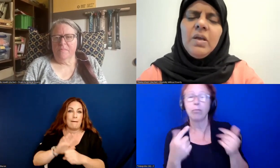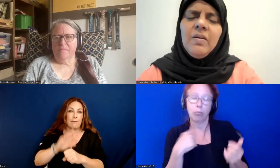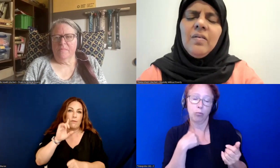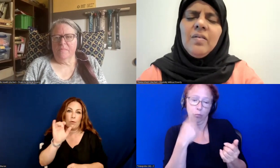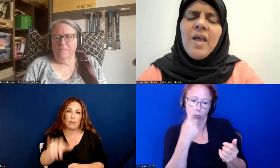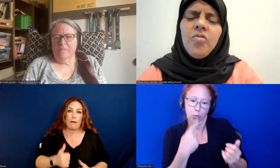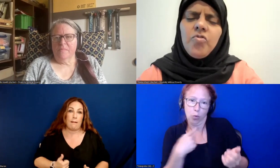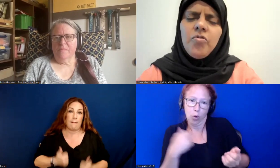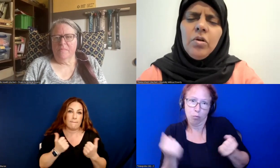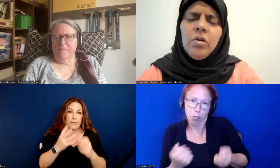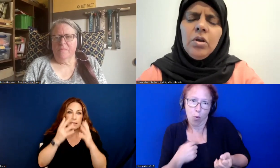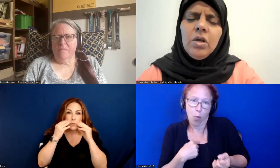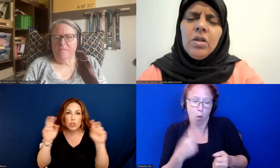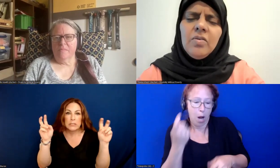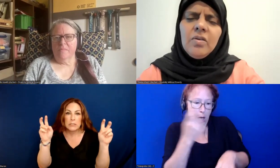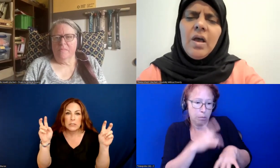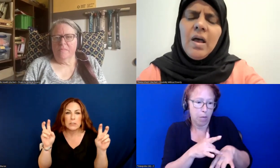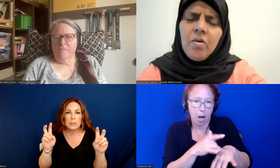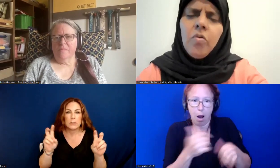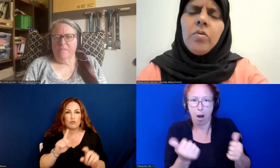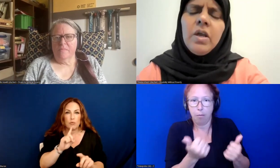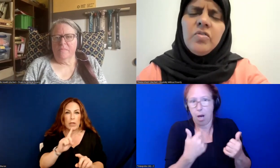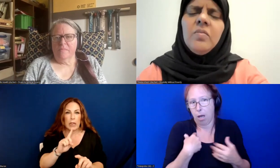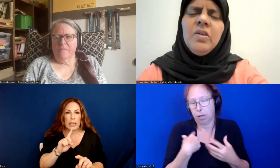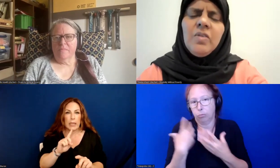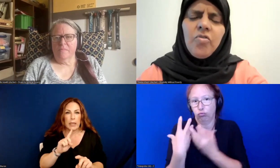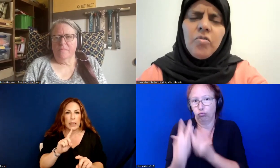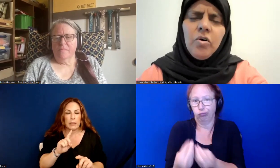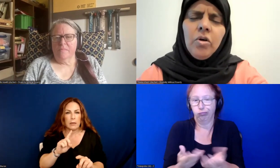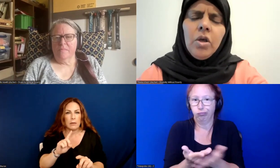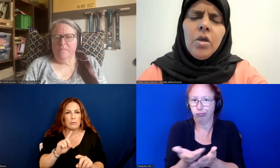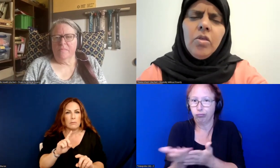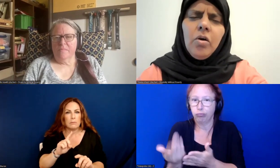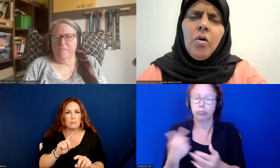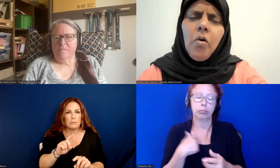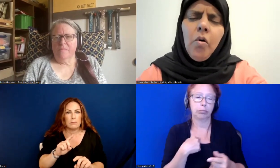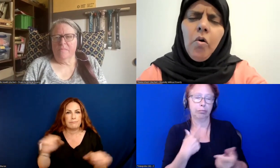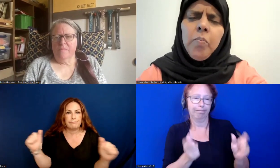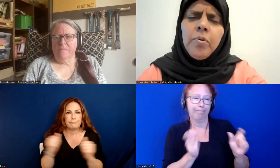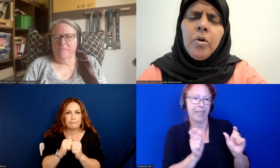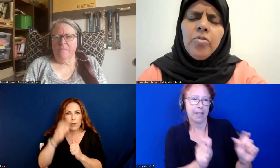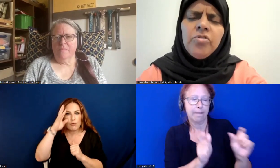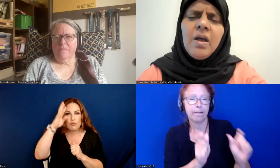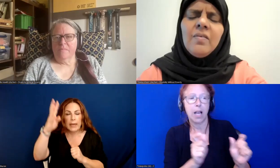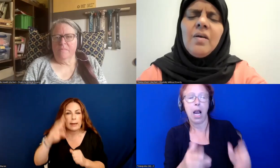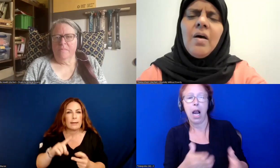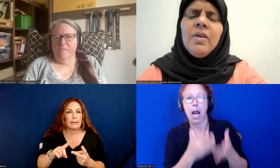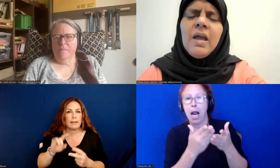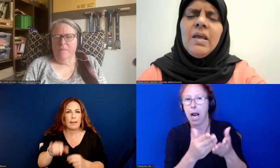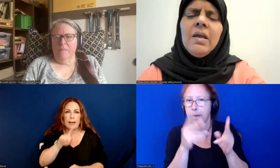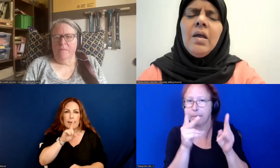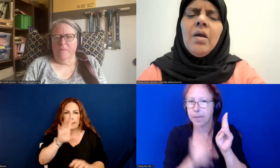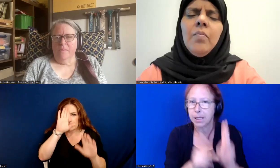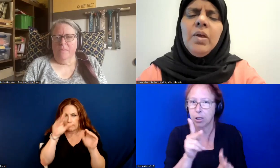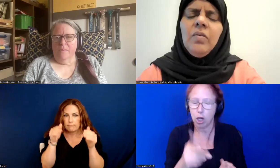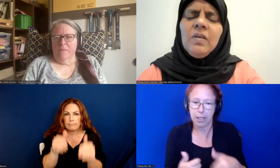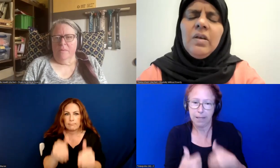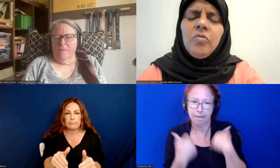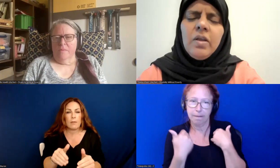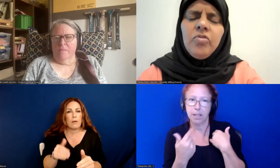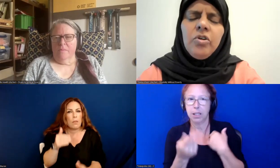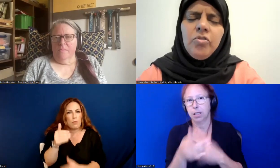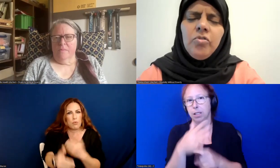experience to be central, co-creation to be central. The whole process of getting